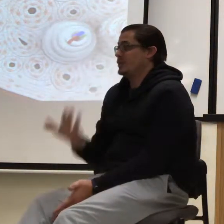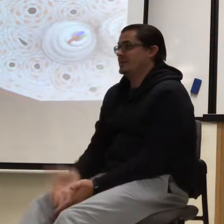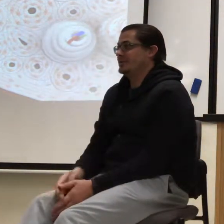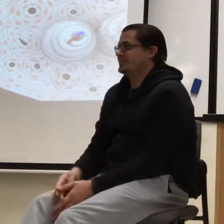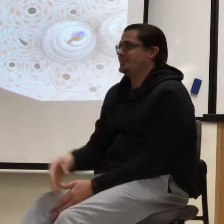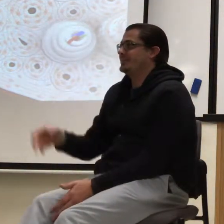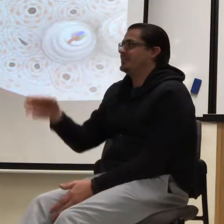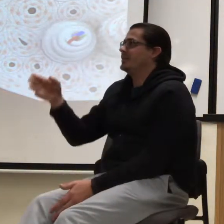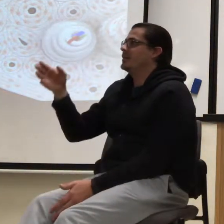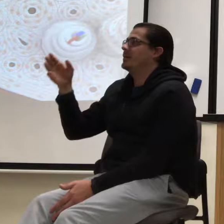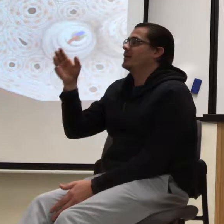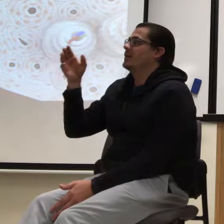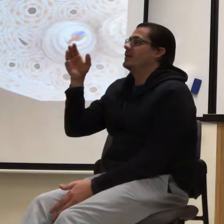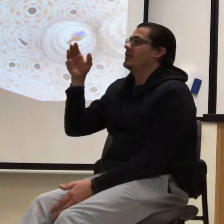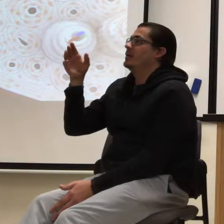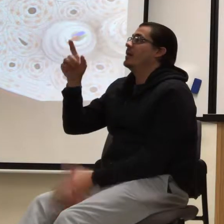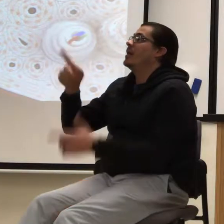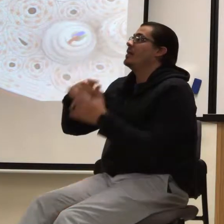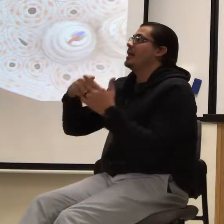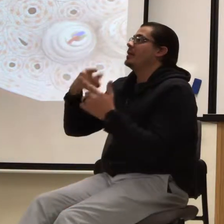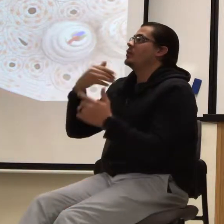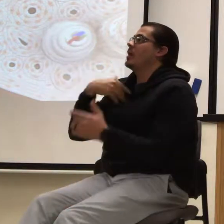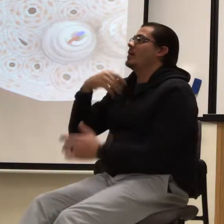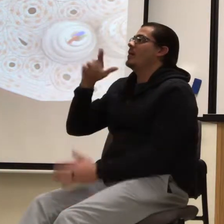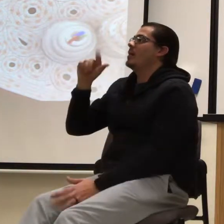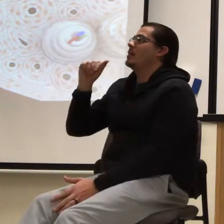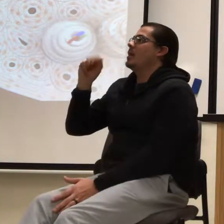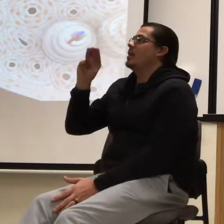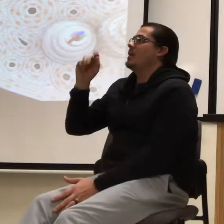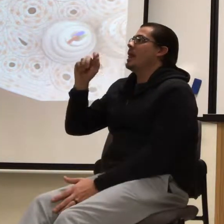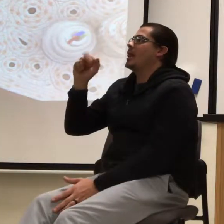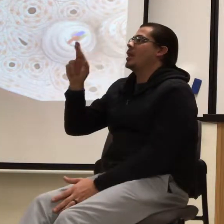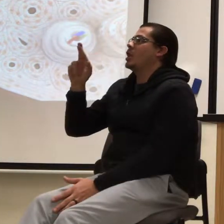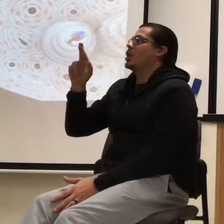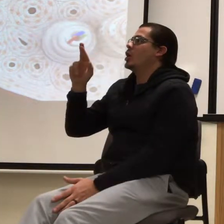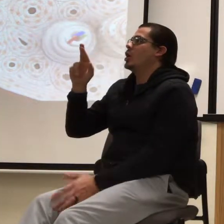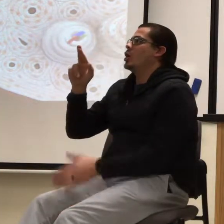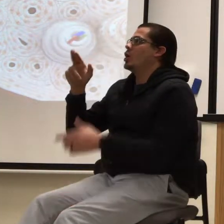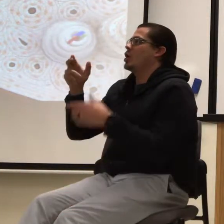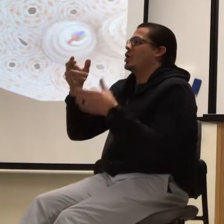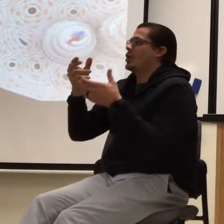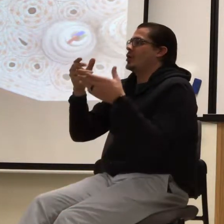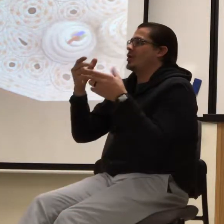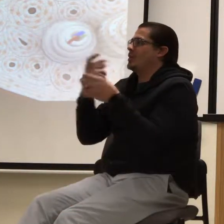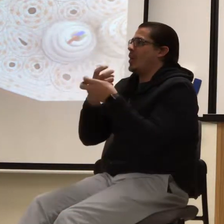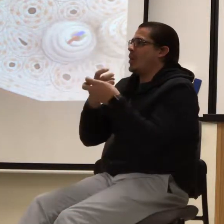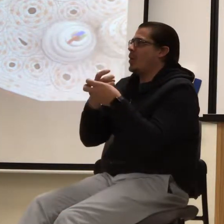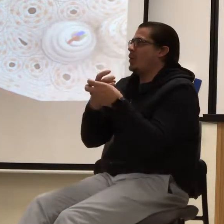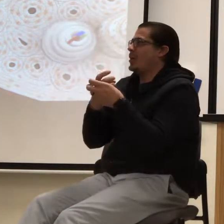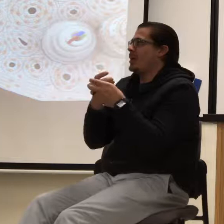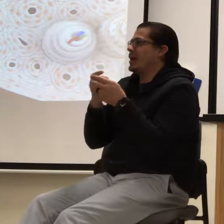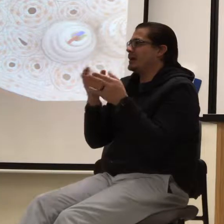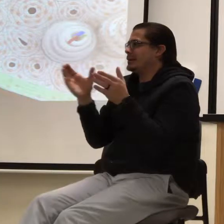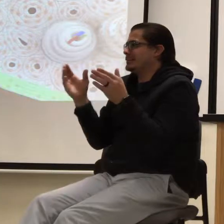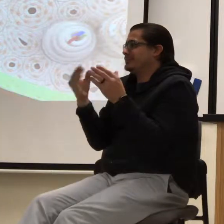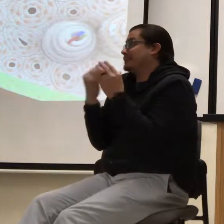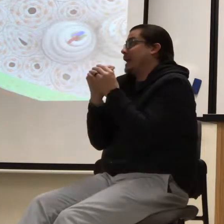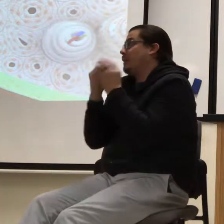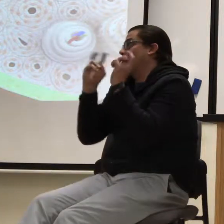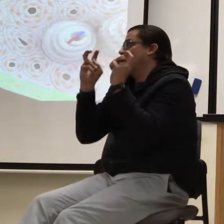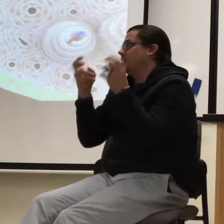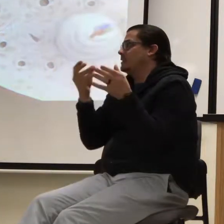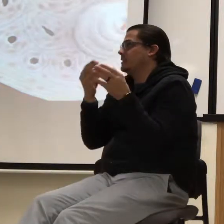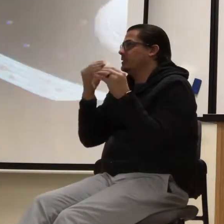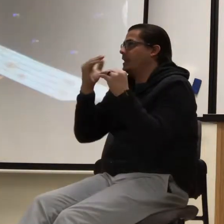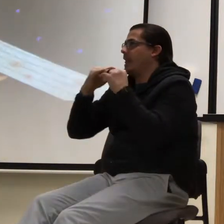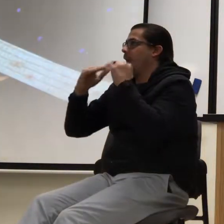Then you have like lamellar bone, like kind of sandwiching all these osteons and interstitial lamella, like right there. So